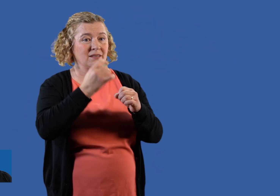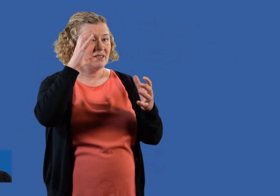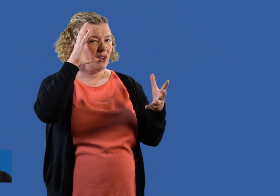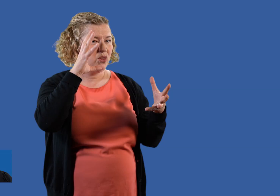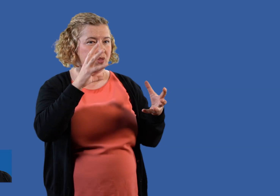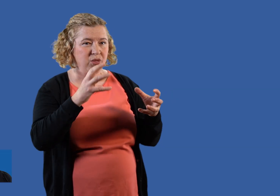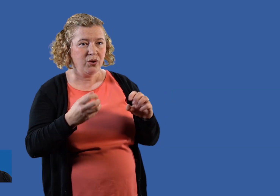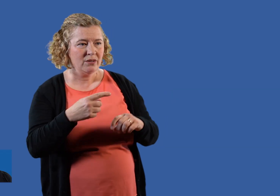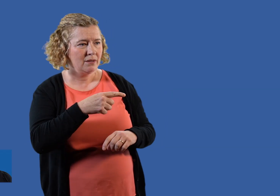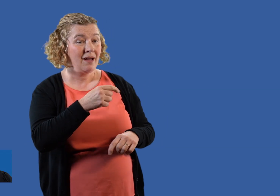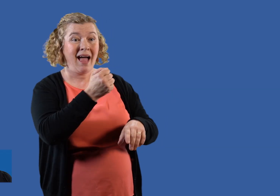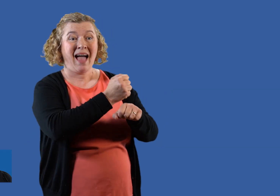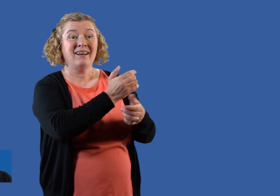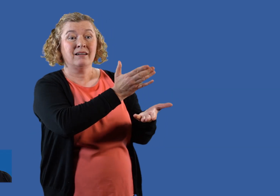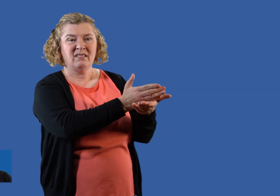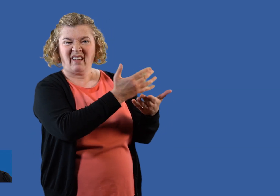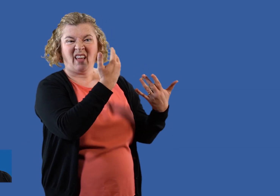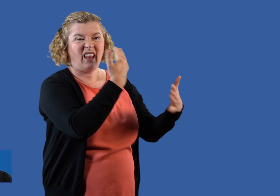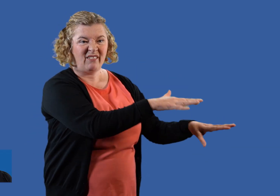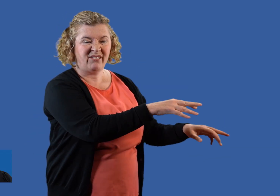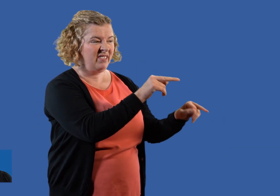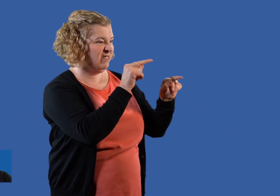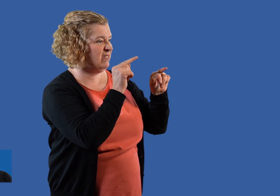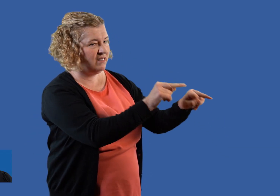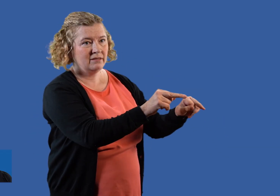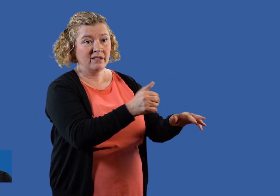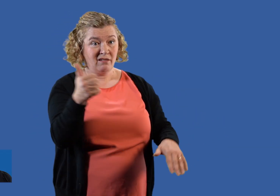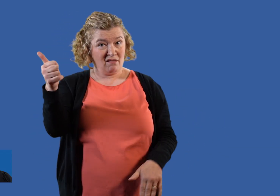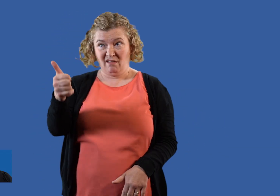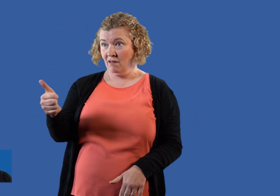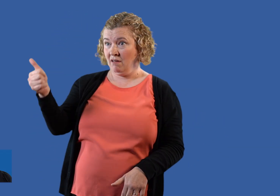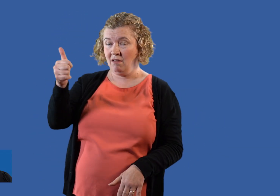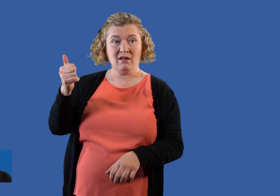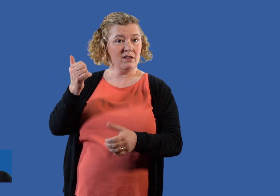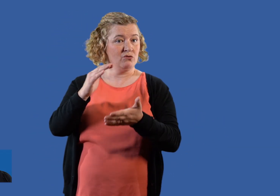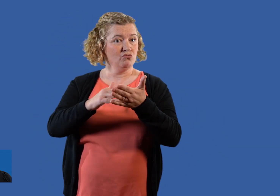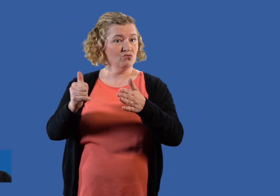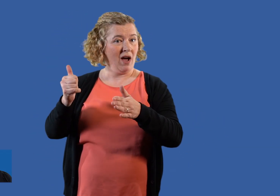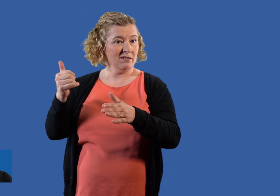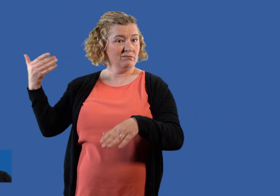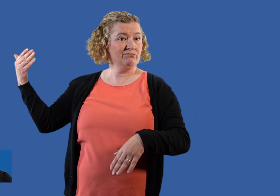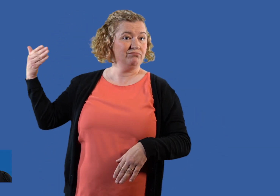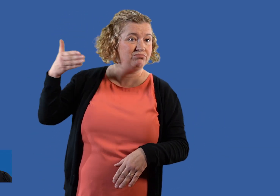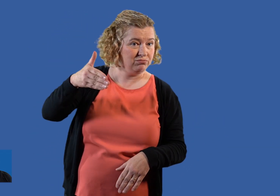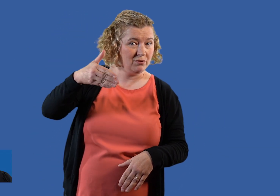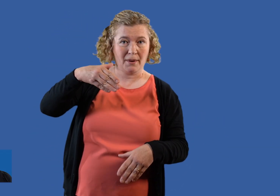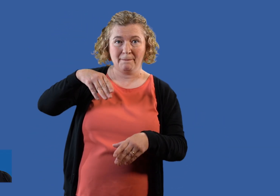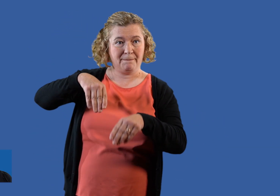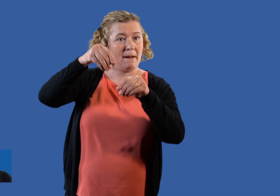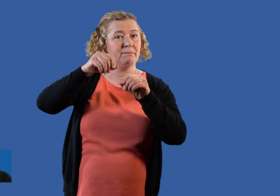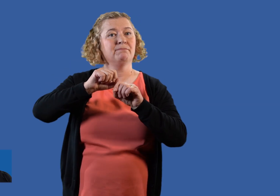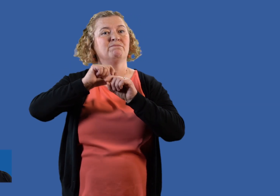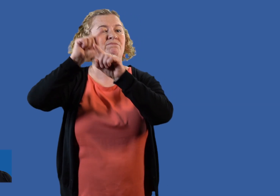decision-making process had deteriorated. She abandoned her car at the side of the road, hitchhiked with a truck driver to her next appointment.